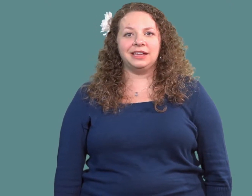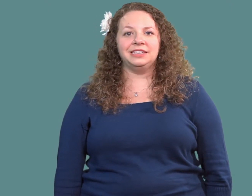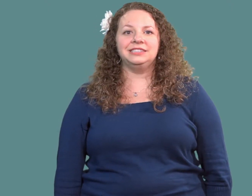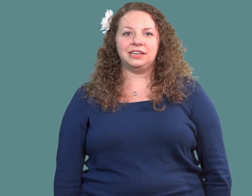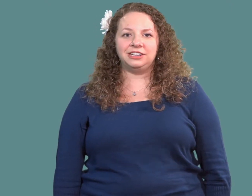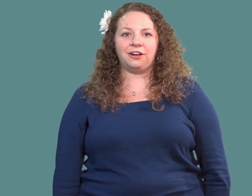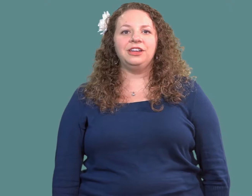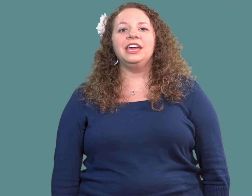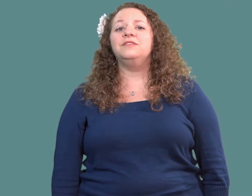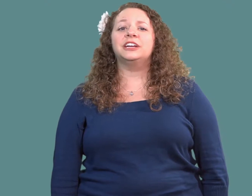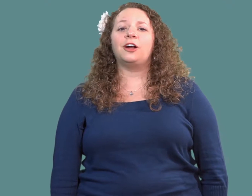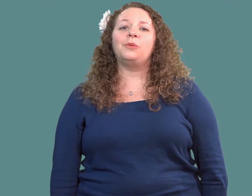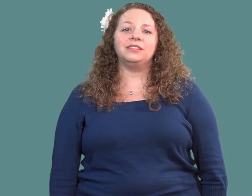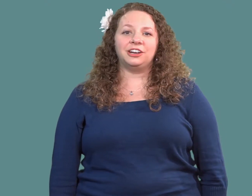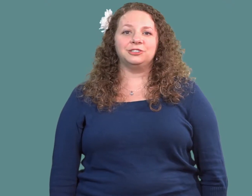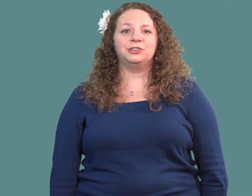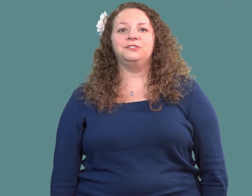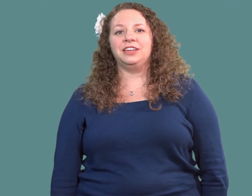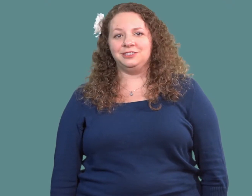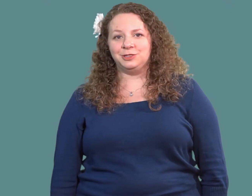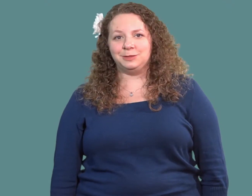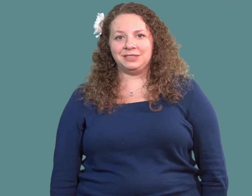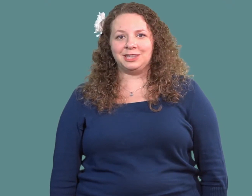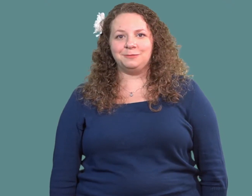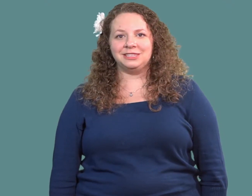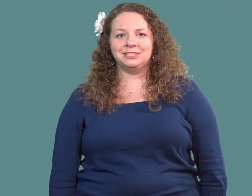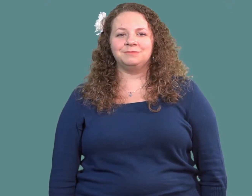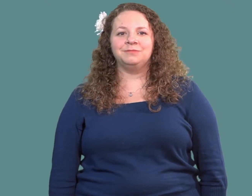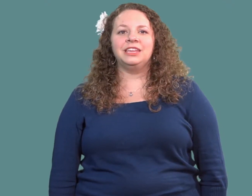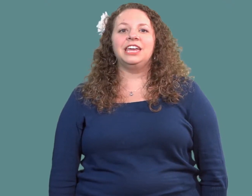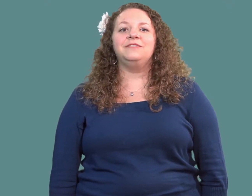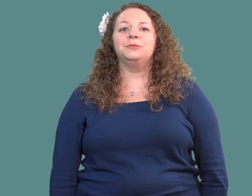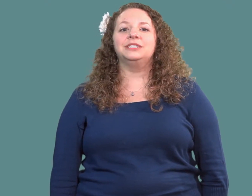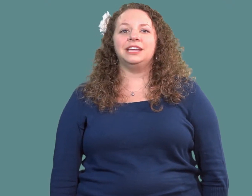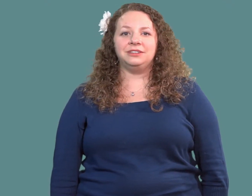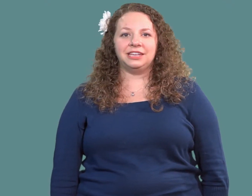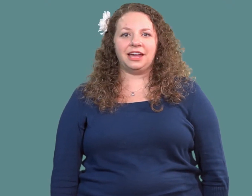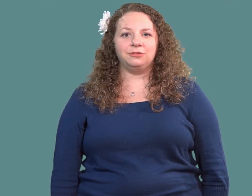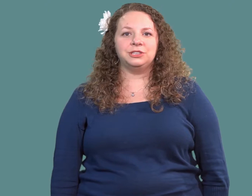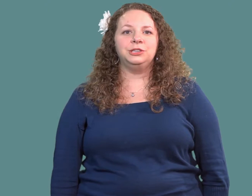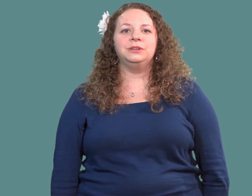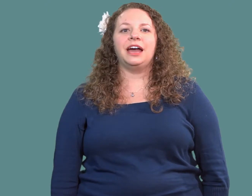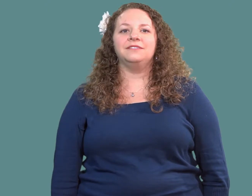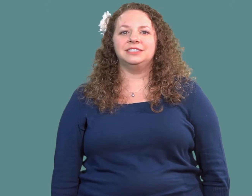mind and sound it out and figure out what letters could fit into the space that you missed. If you were sounding it out, you would have